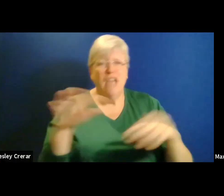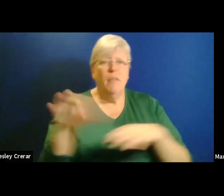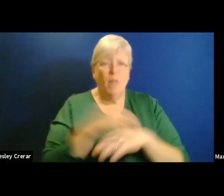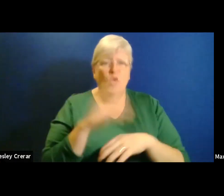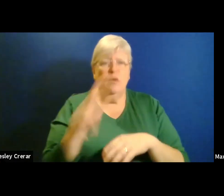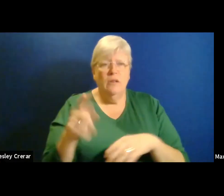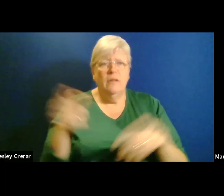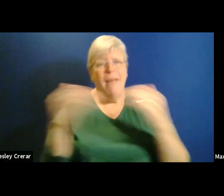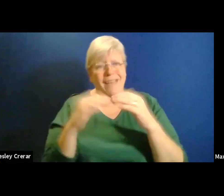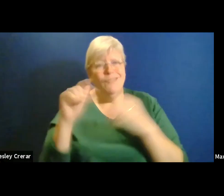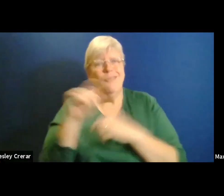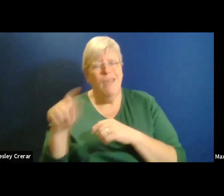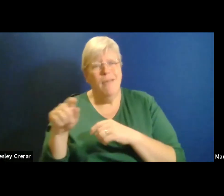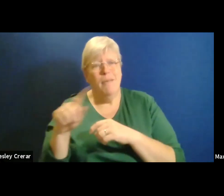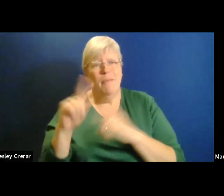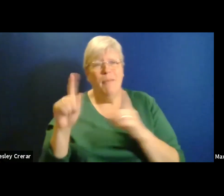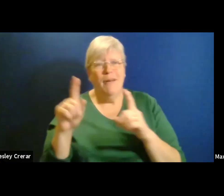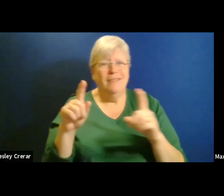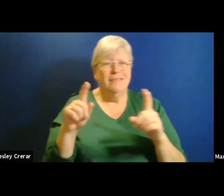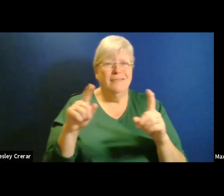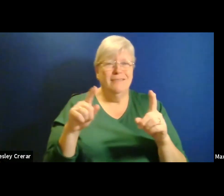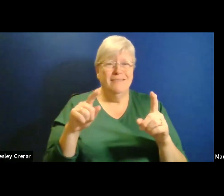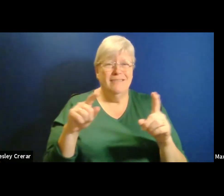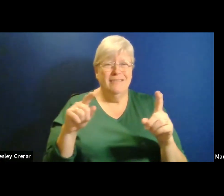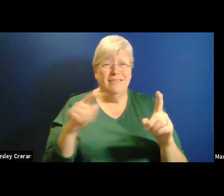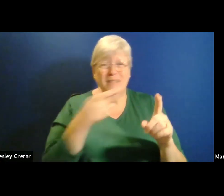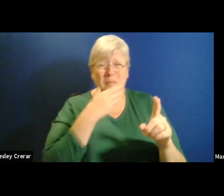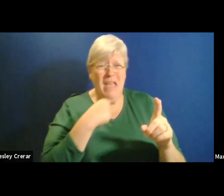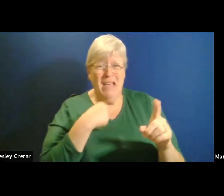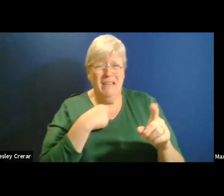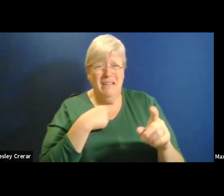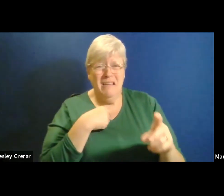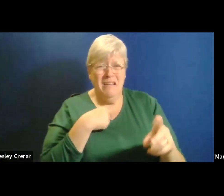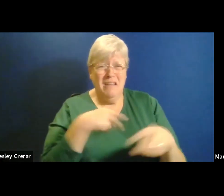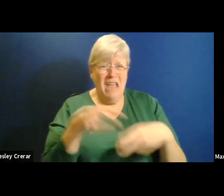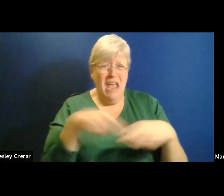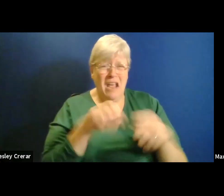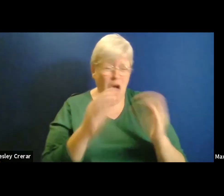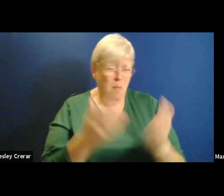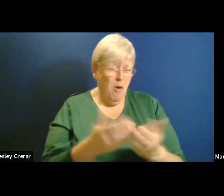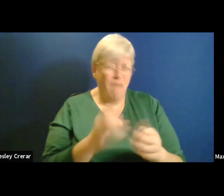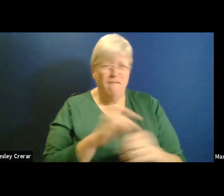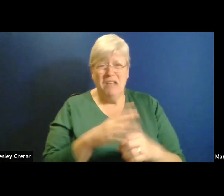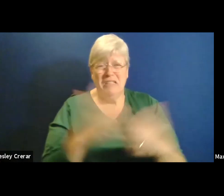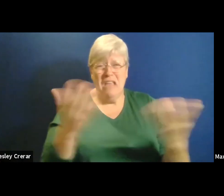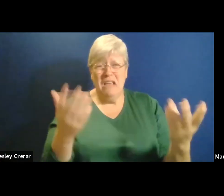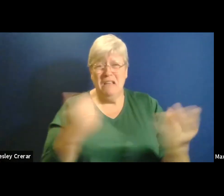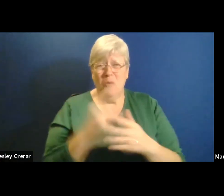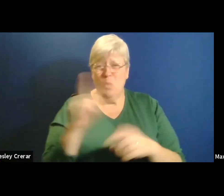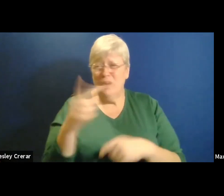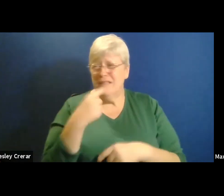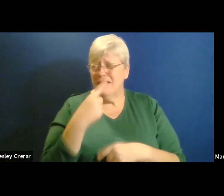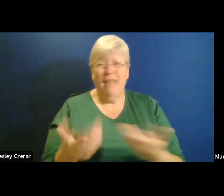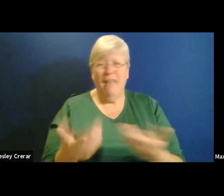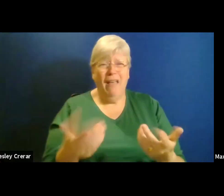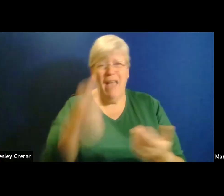But it's a load of men kicking a ball between two sticks, for fuck's sake. How much more is there to say about it? And I